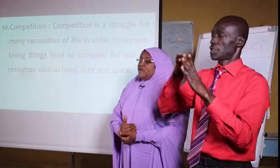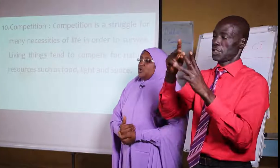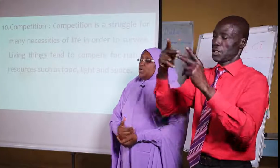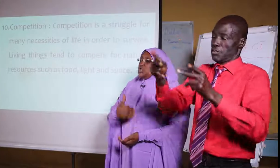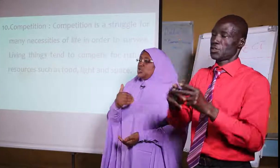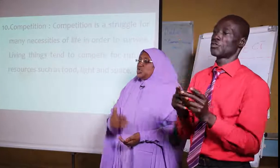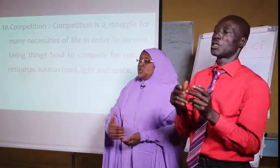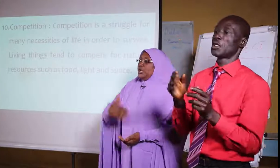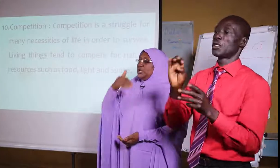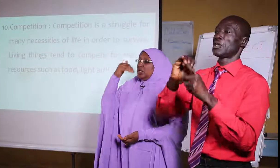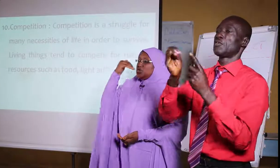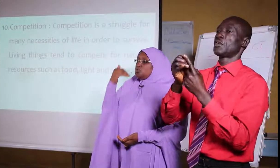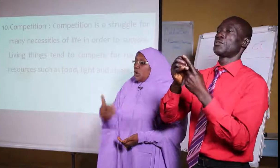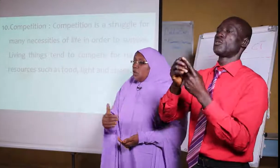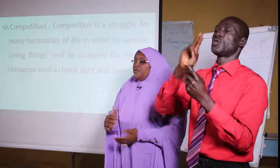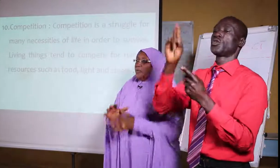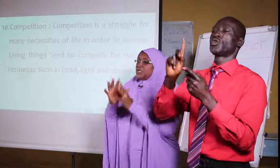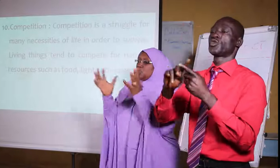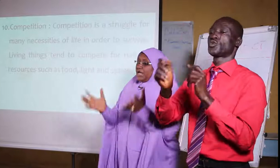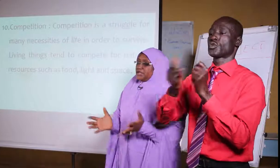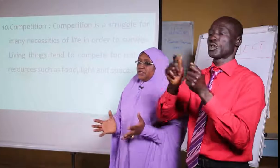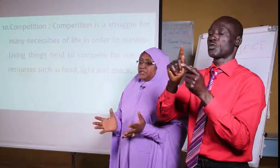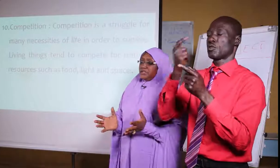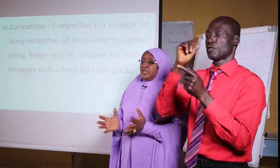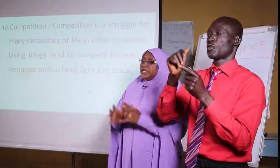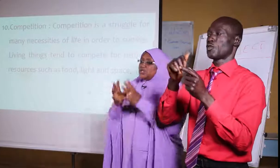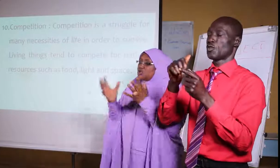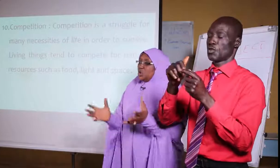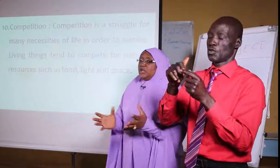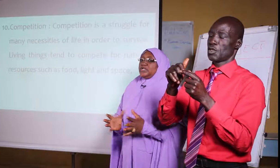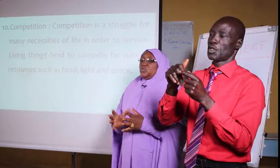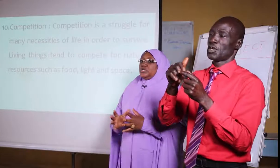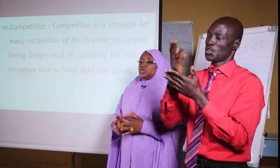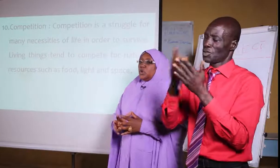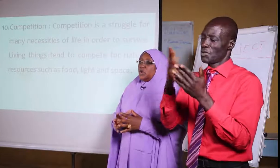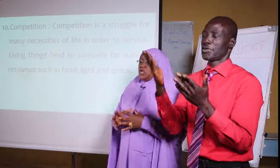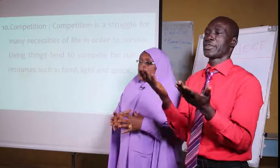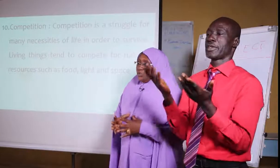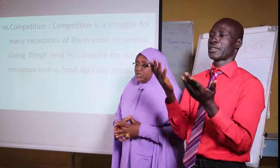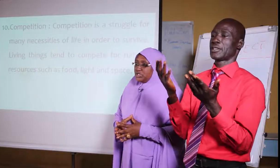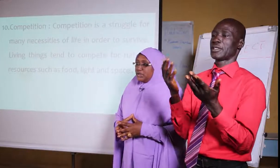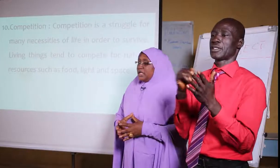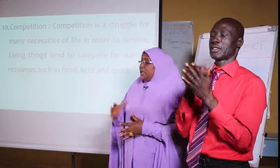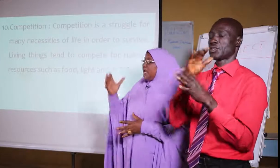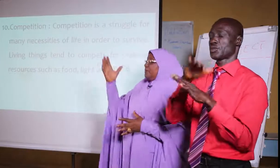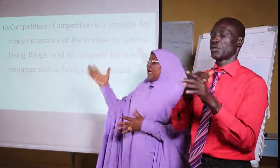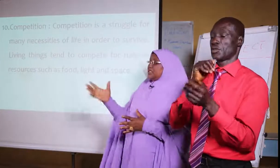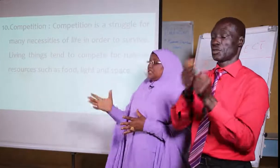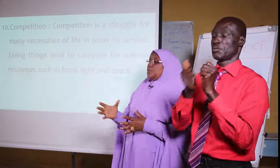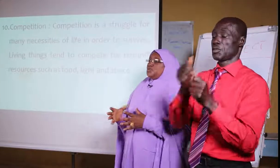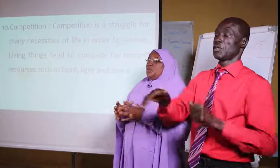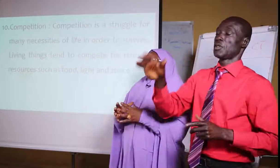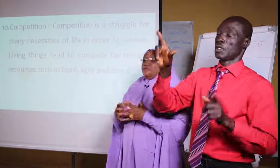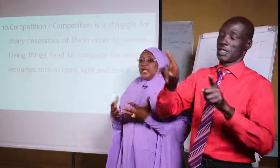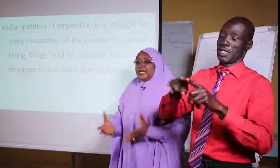particular environment usually struggle for particular resources. That struggle is what is called competition. Like plants,